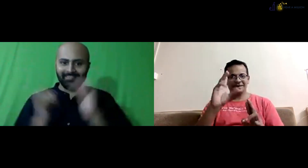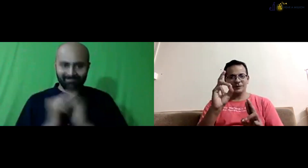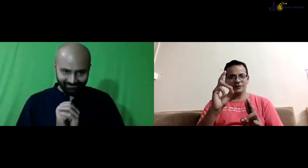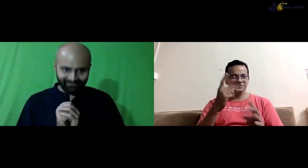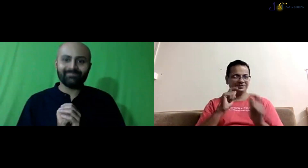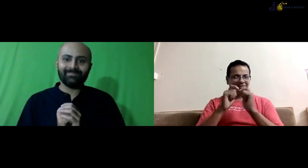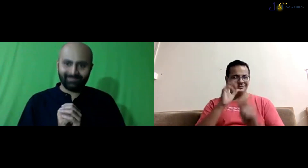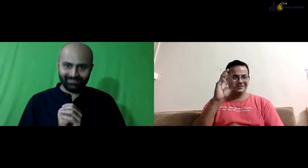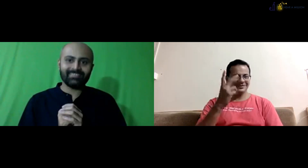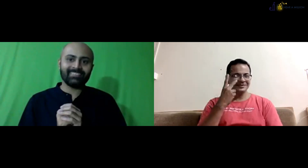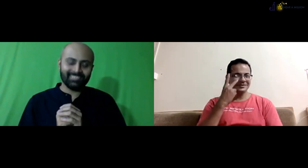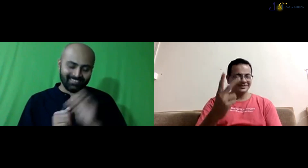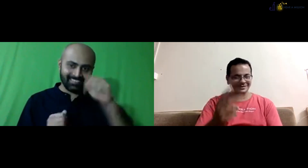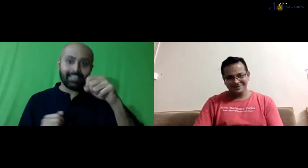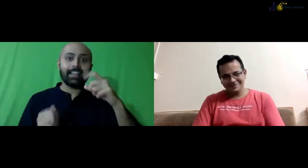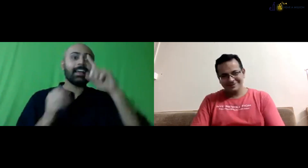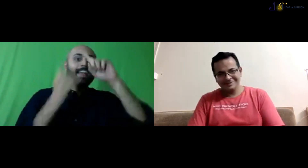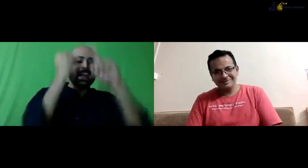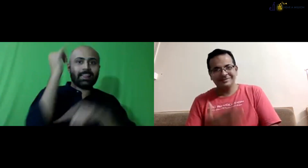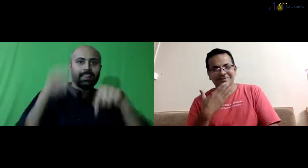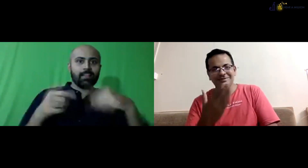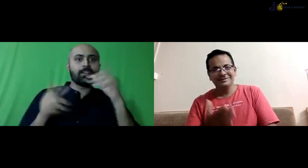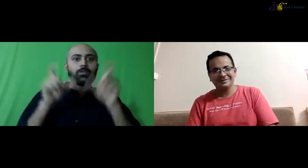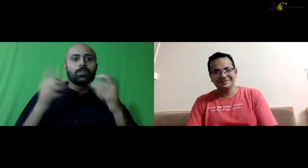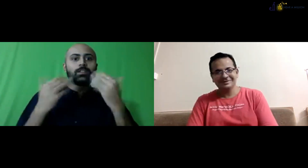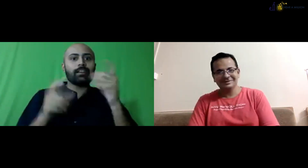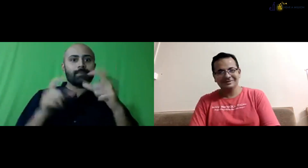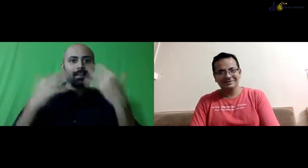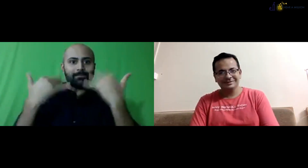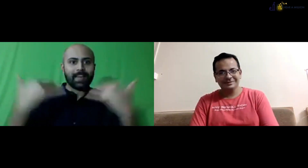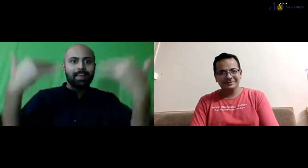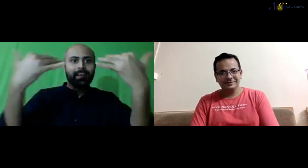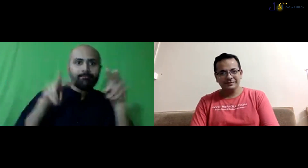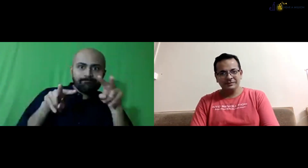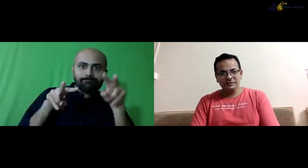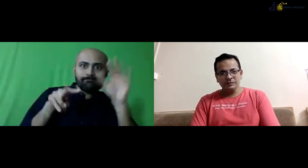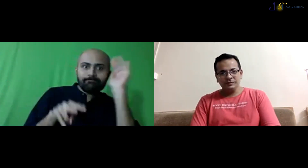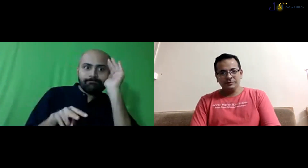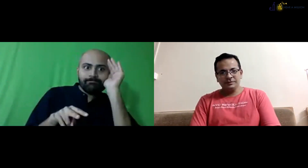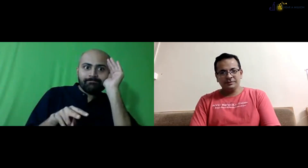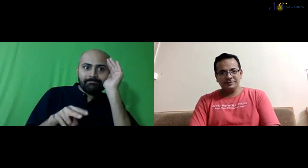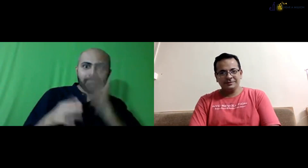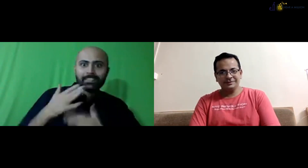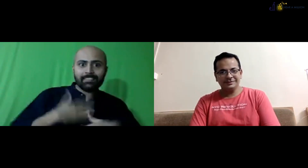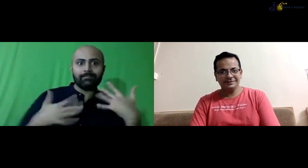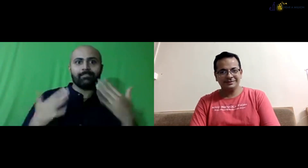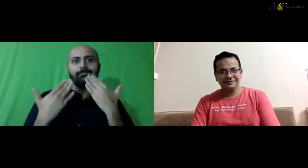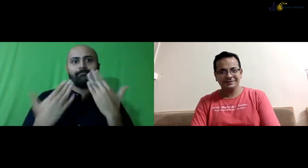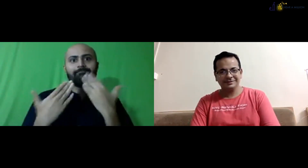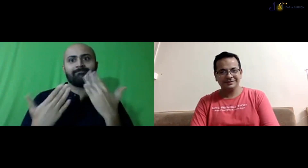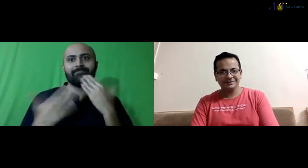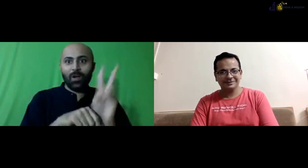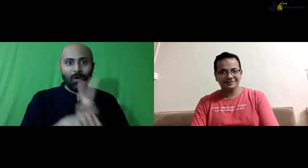it went smooth, and thank you so much. And also all the participants, we would like to thank you